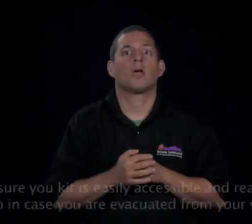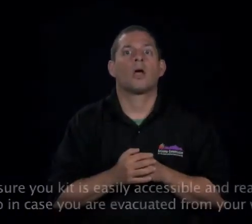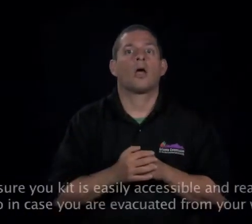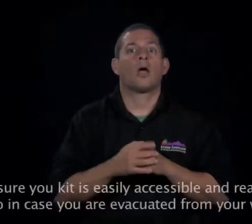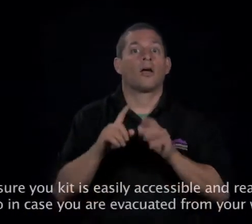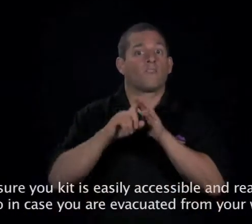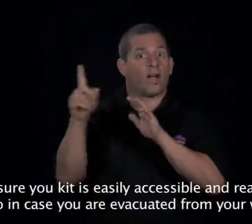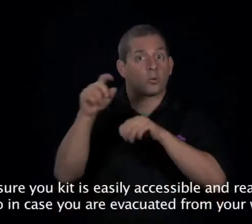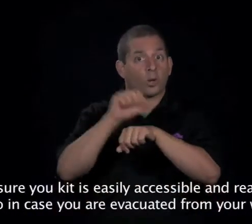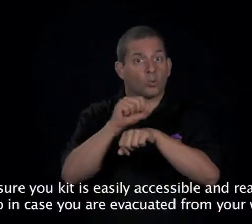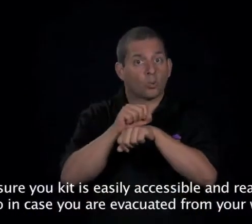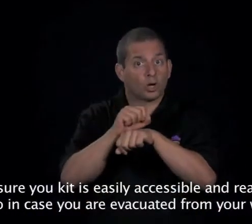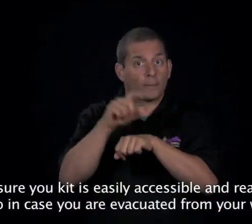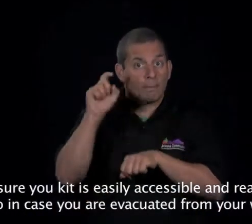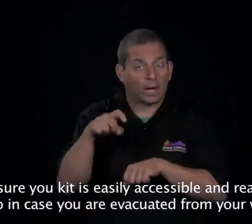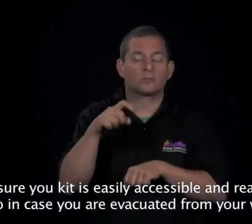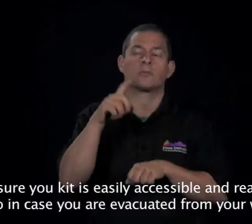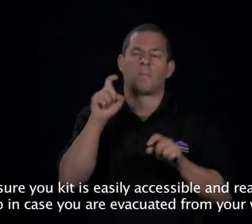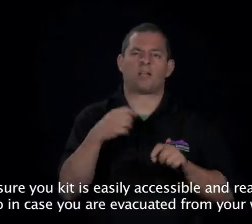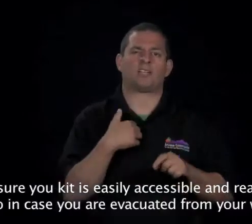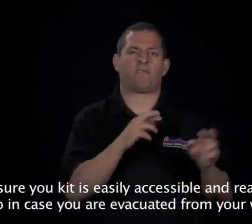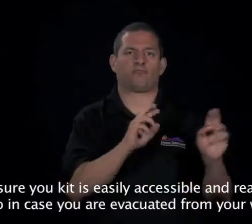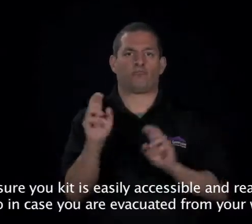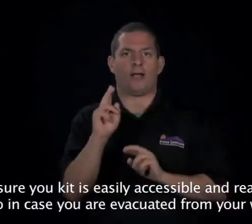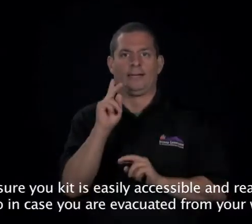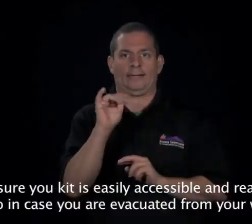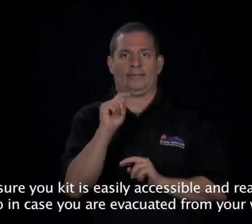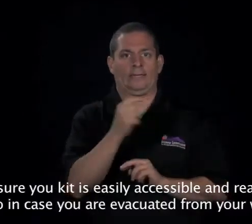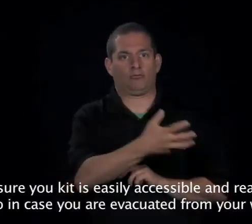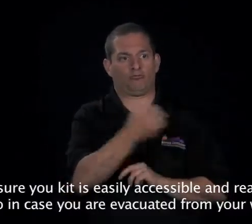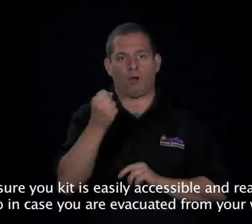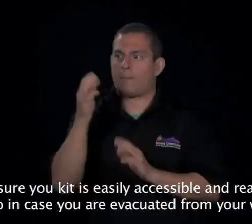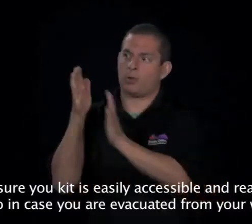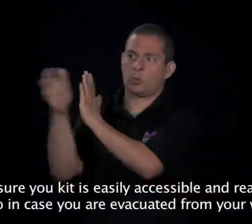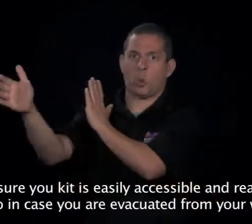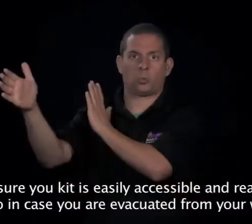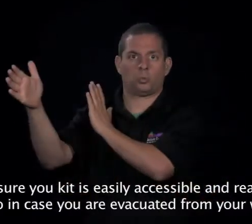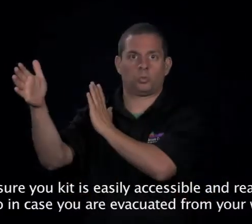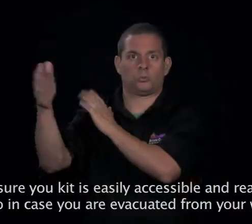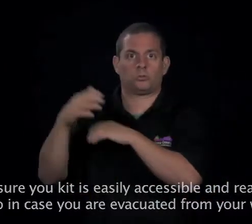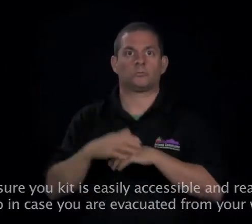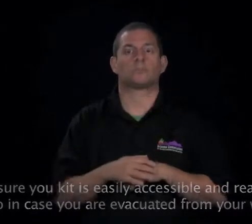Make sure your kit is easily accessible and ready to grab and go in case you are evacuated from your workplace.